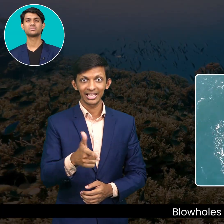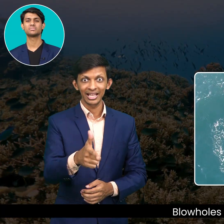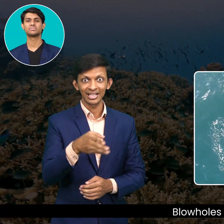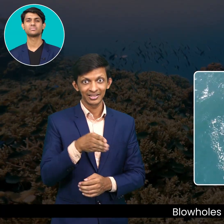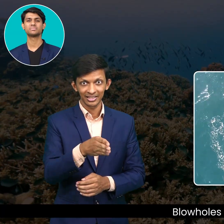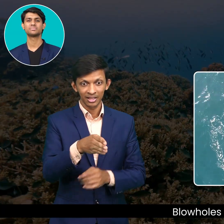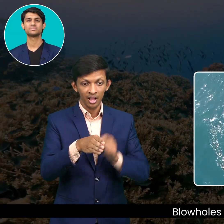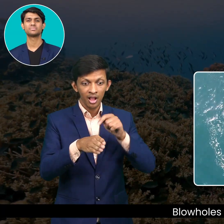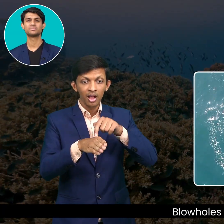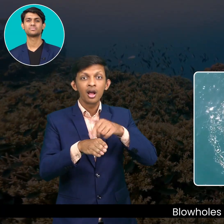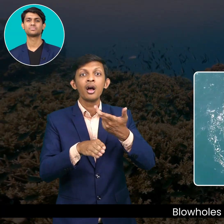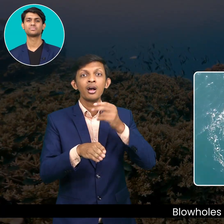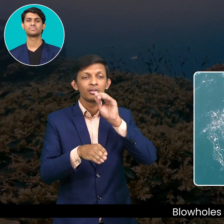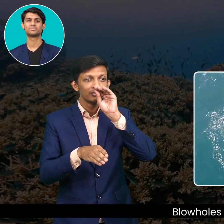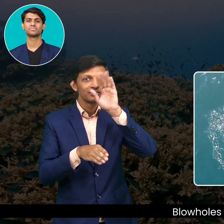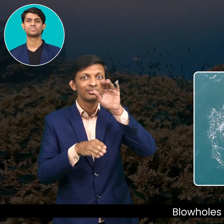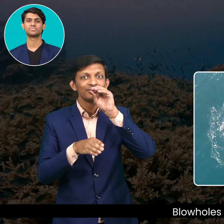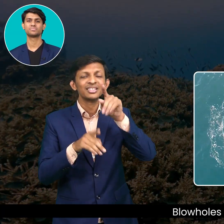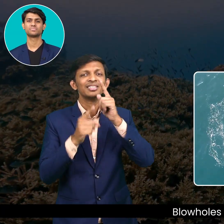blowholes,